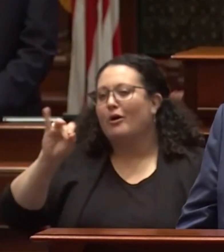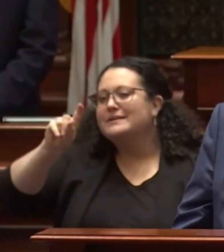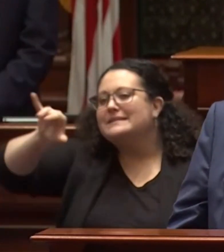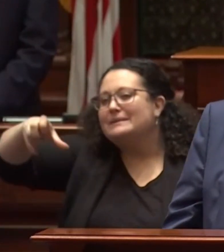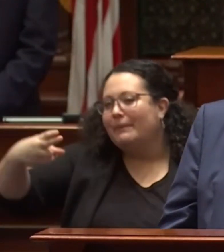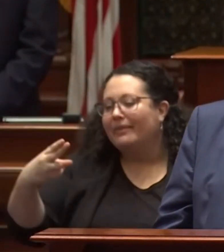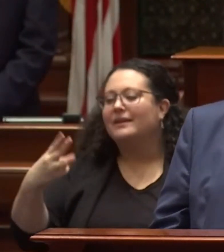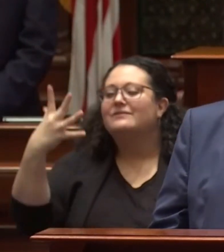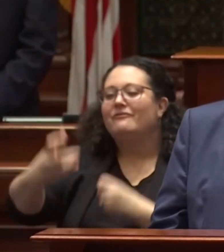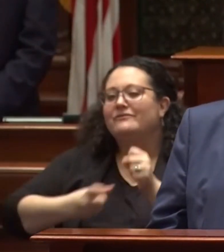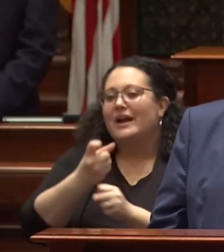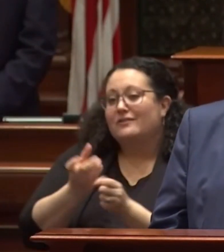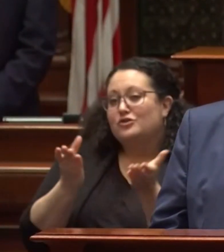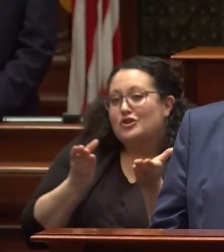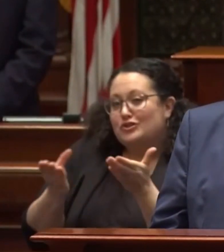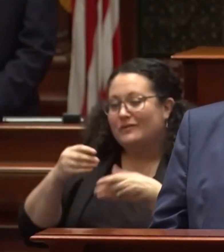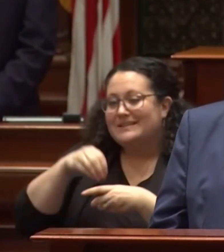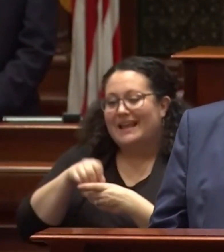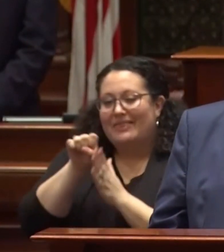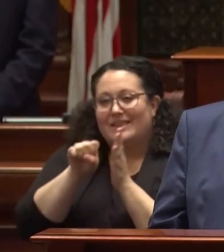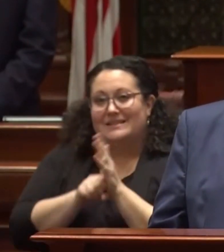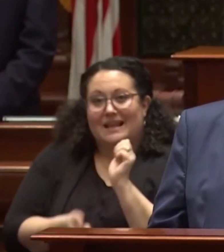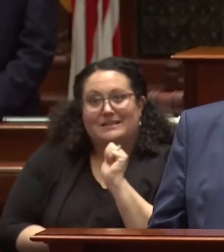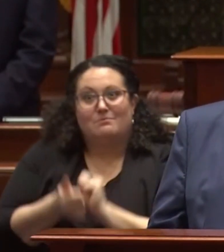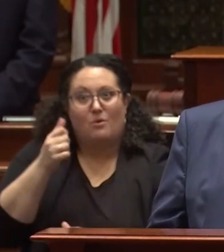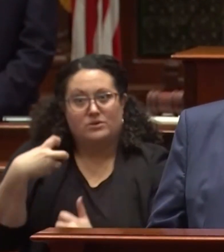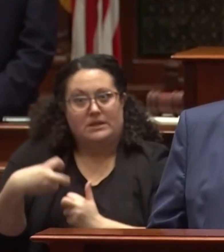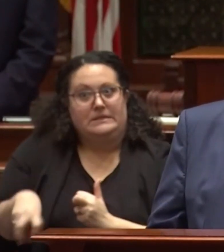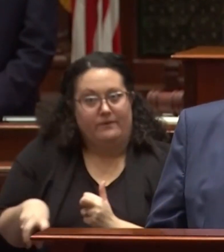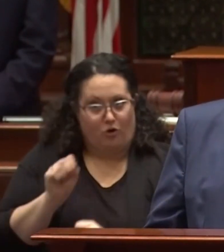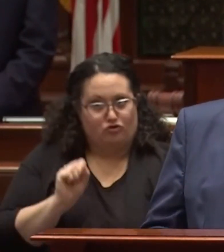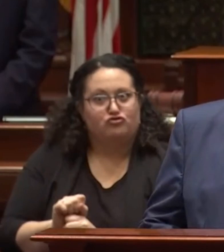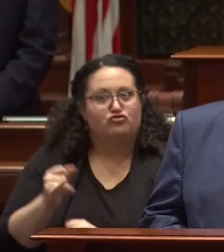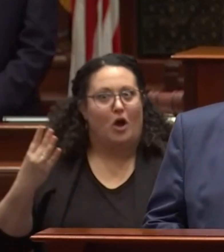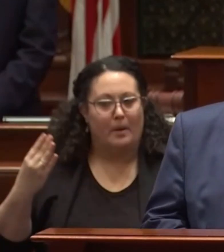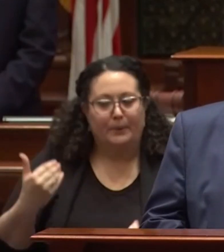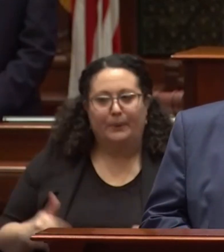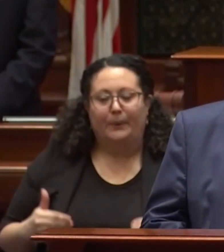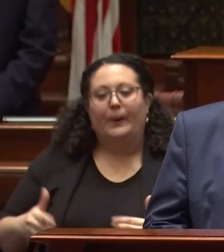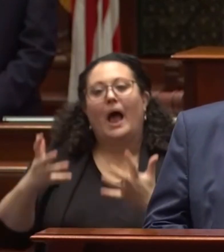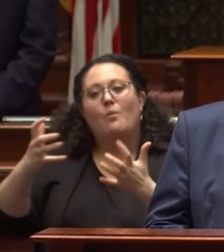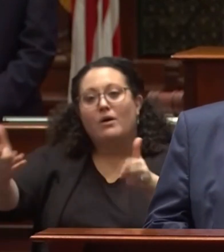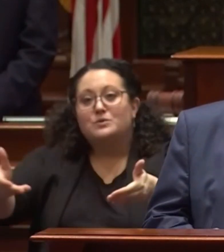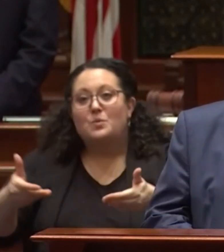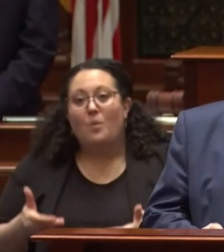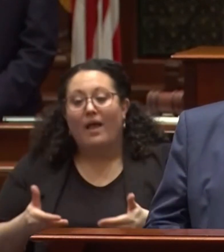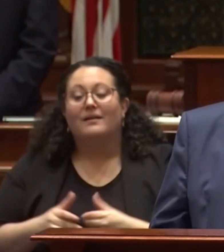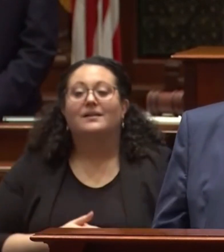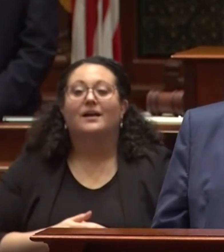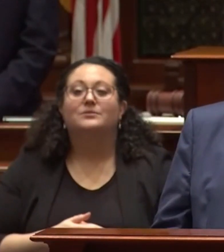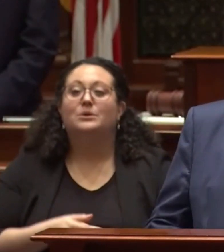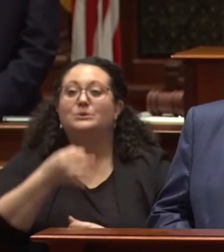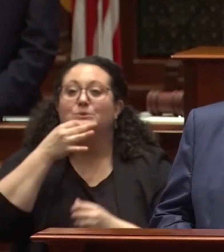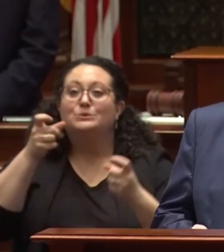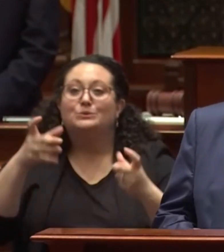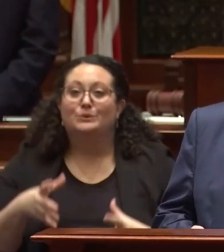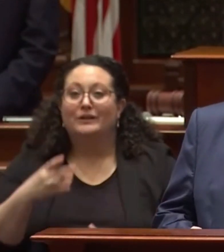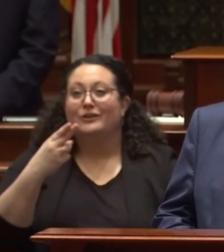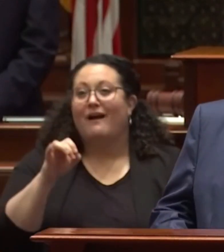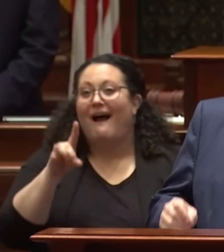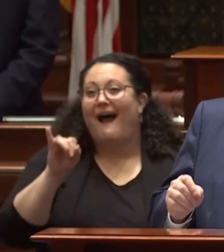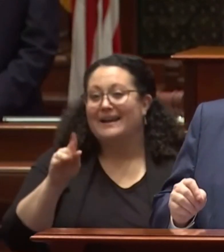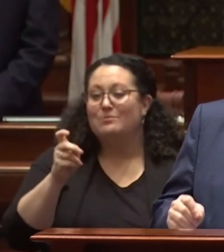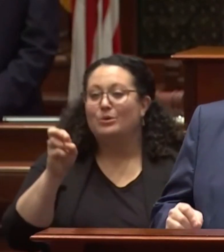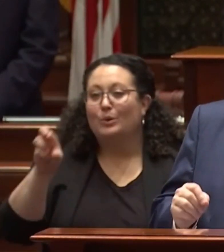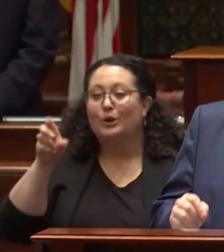for his 5 years of service in the state's most difficult job. And I also want to welcome incoming Director Heidi